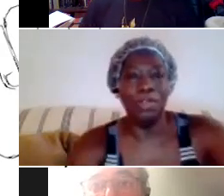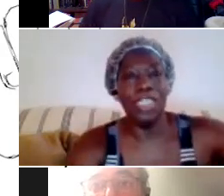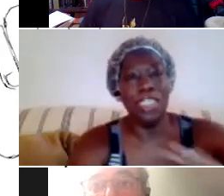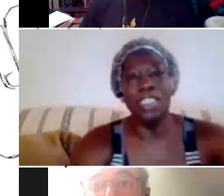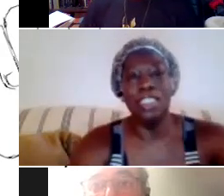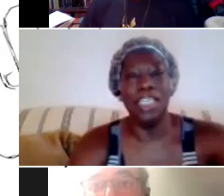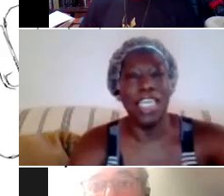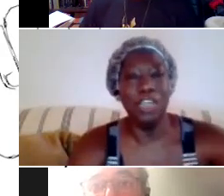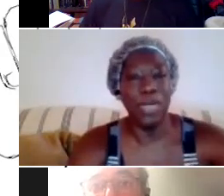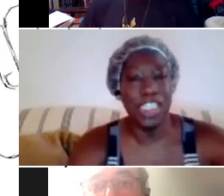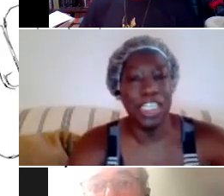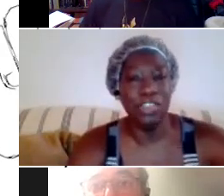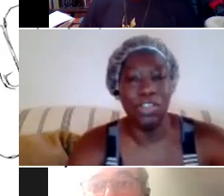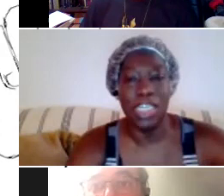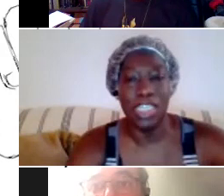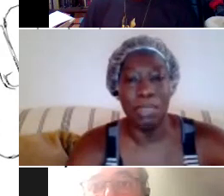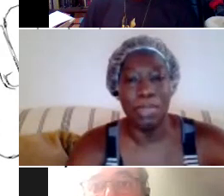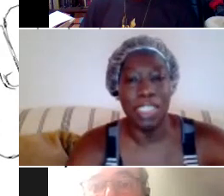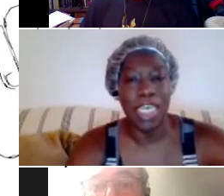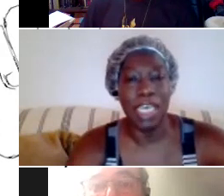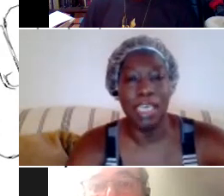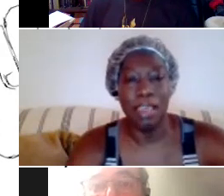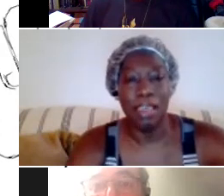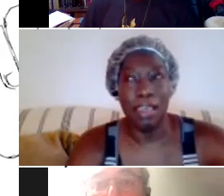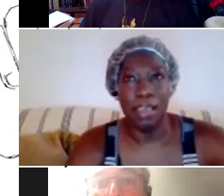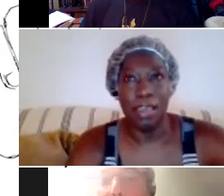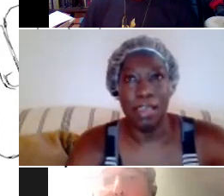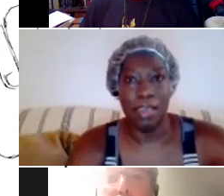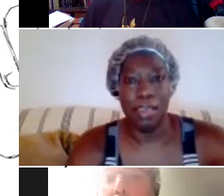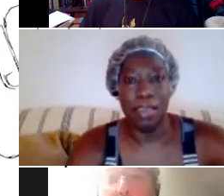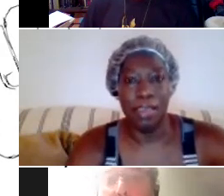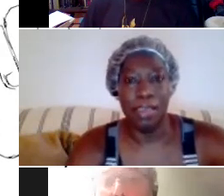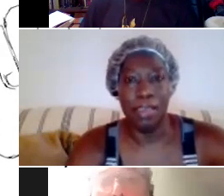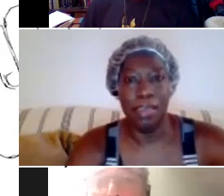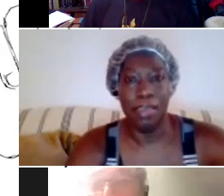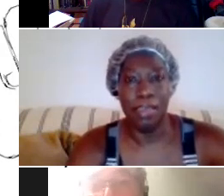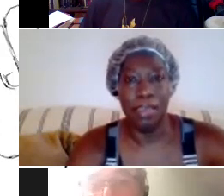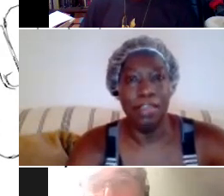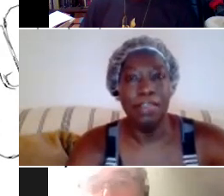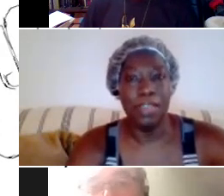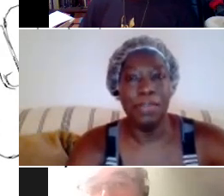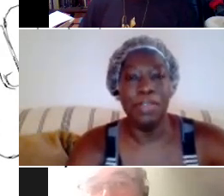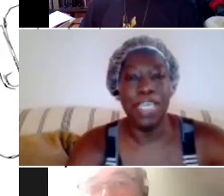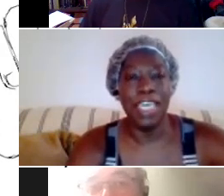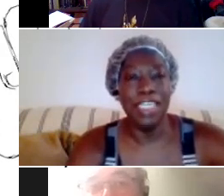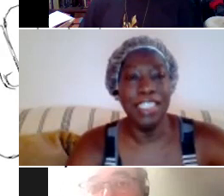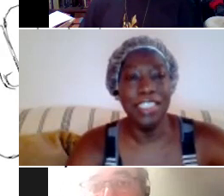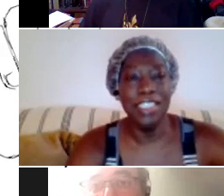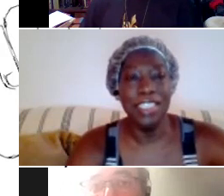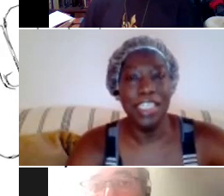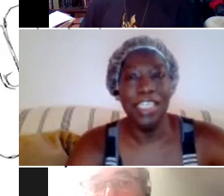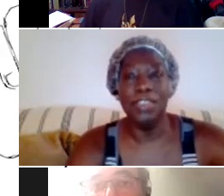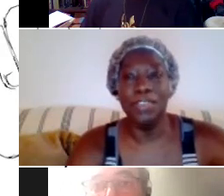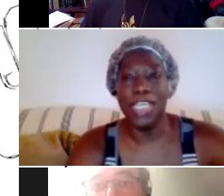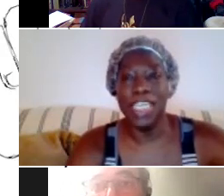Anybody wanna any questions or anything about that? In history. No. Yes. Okay.